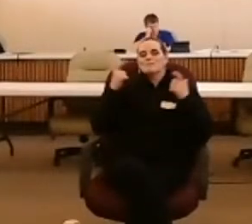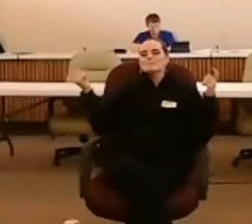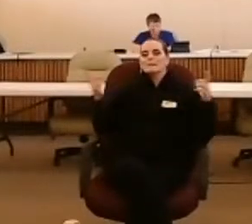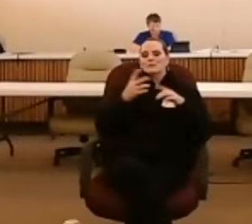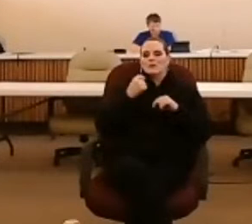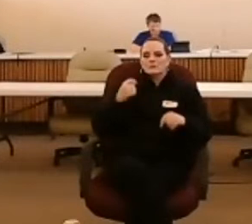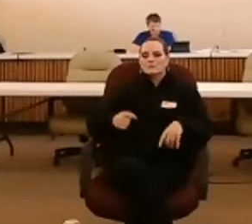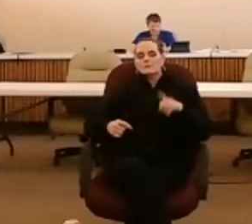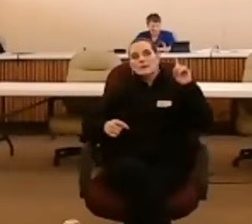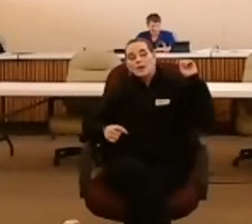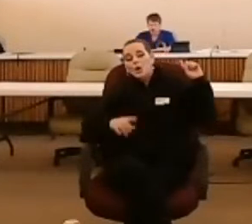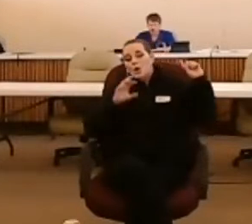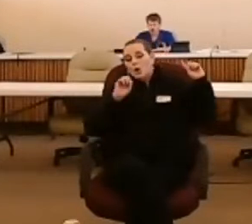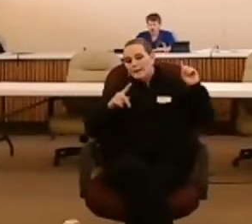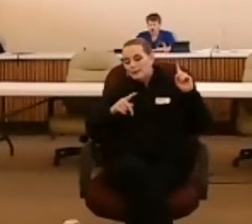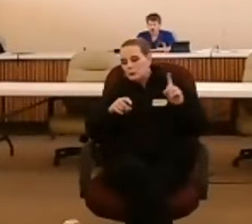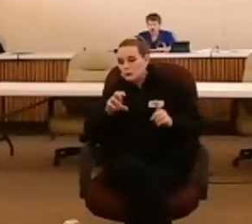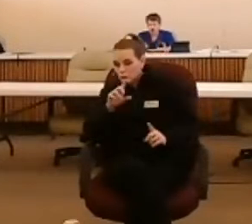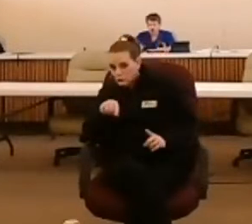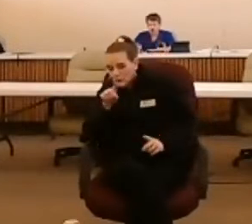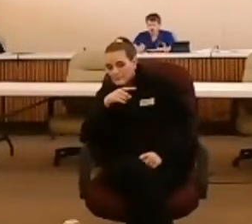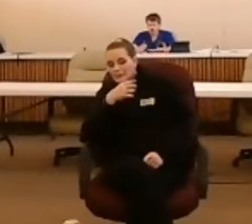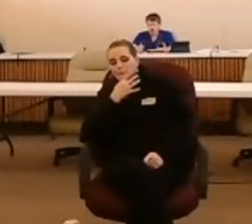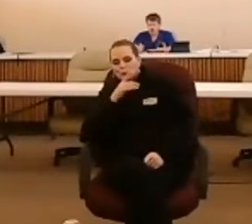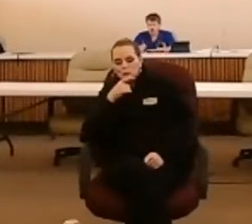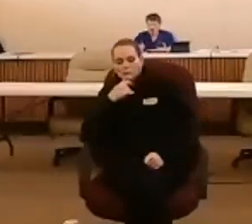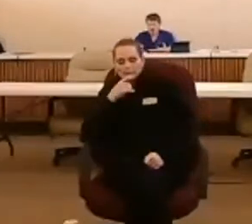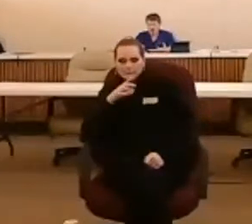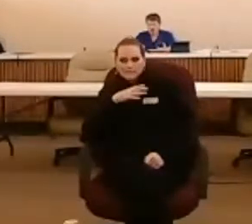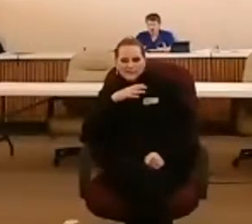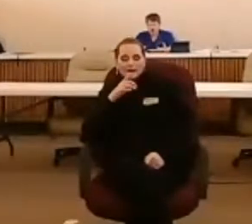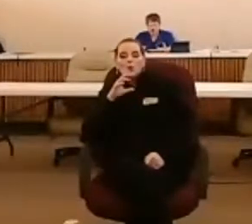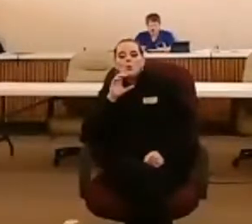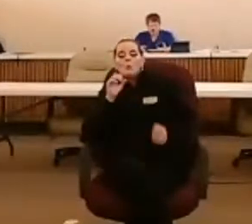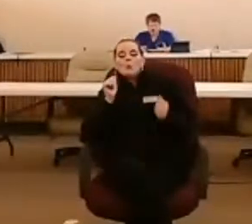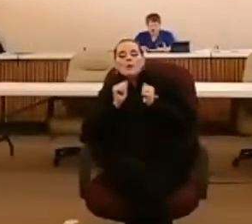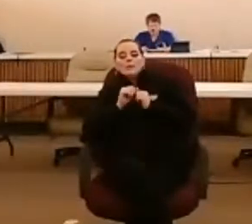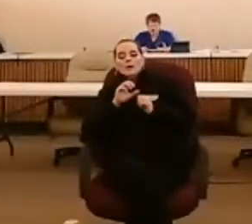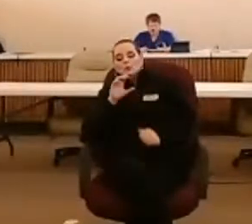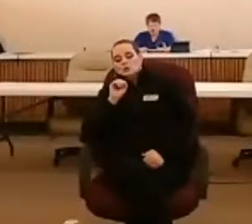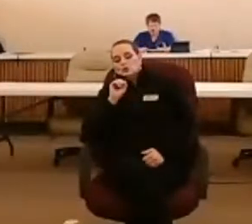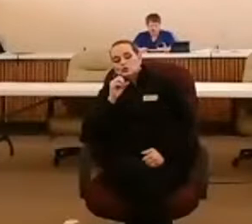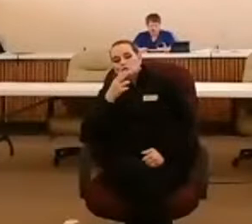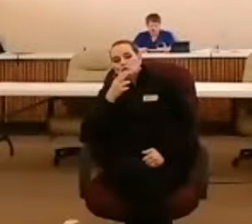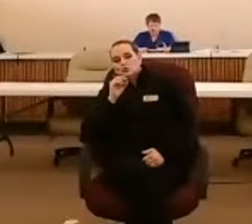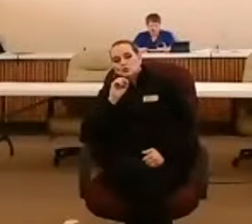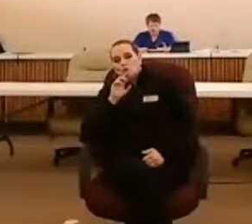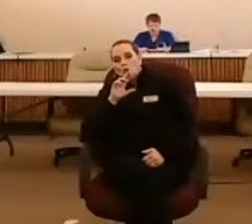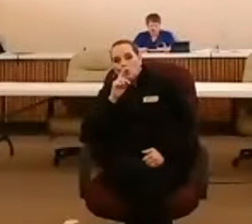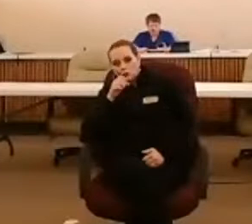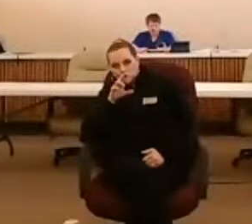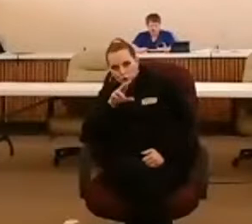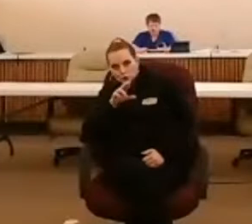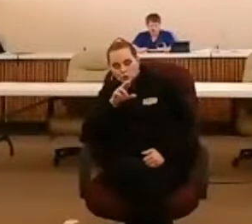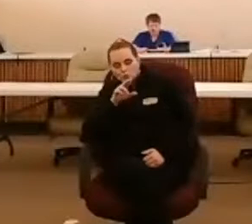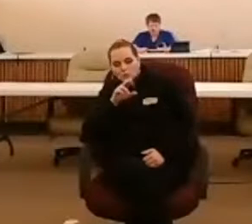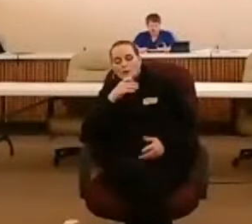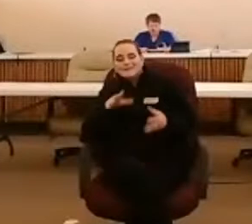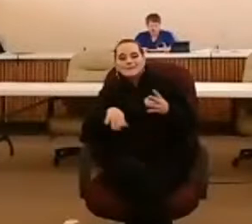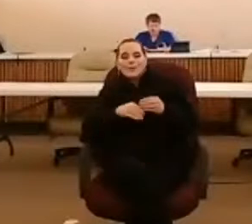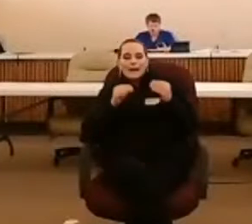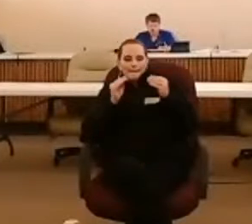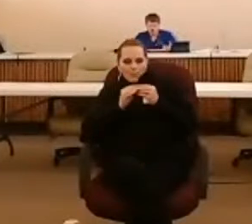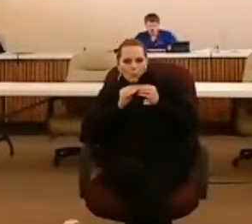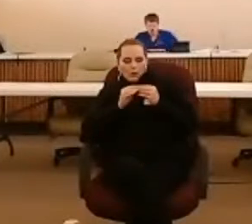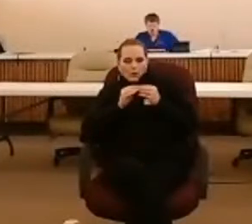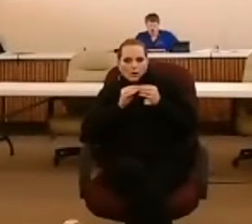Okay. And would you guys be okay with the shoulder on the inside too, just to give a little bit additional room? Yes, that'd